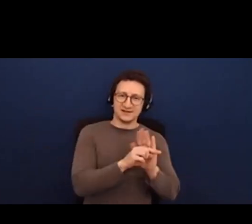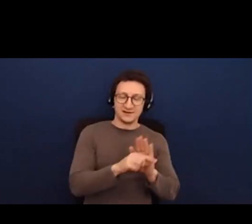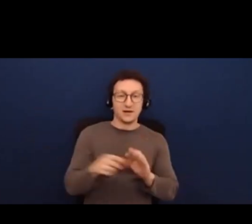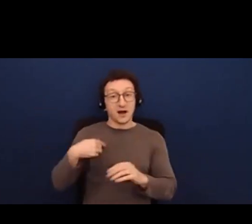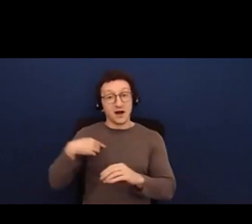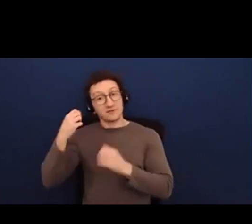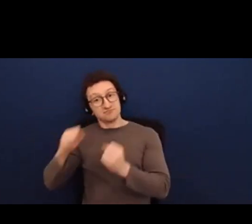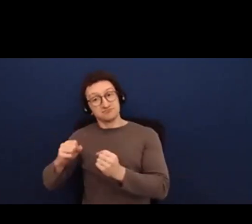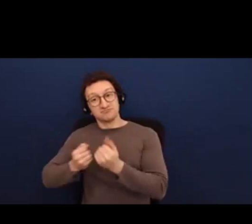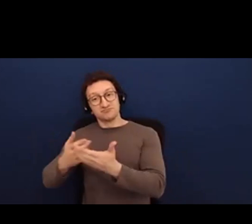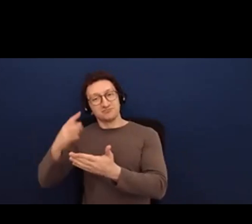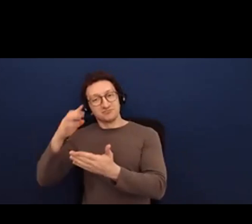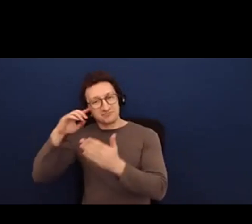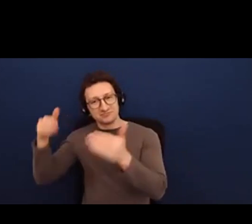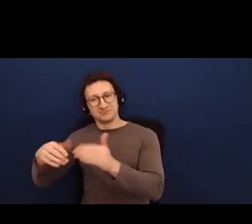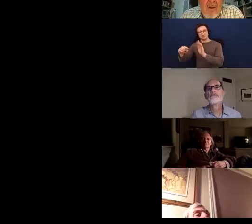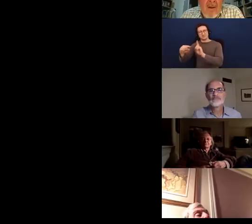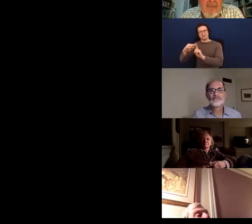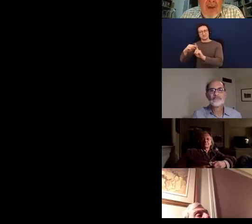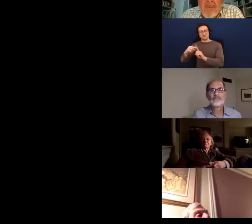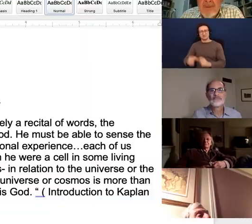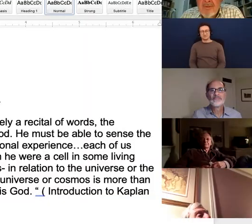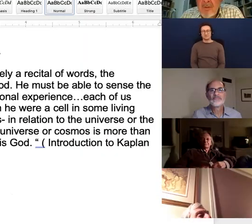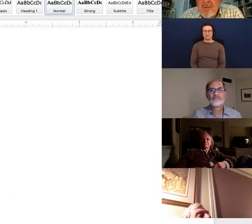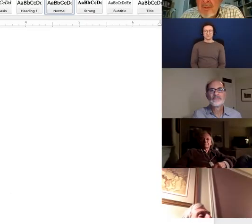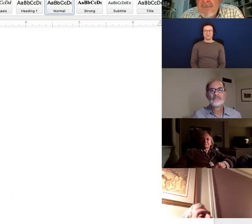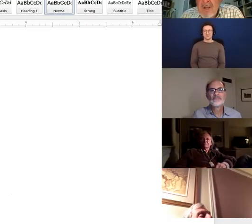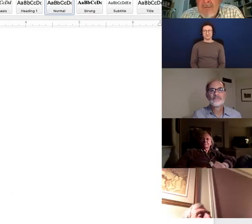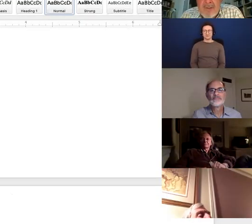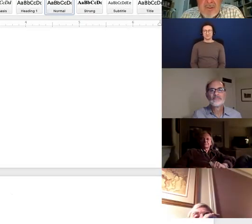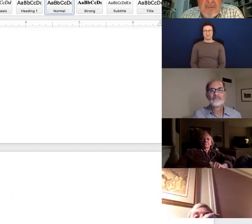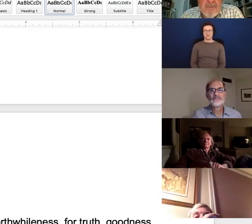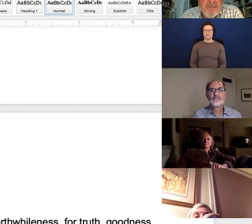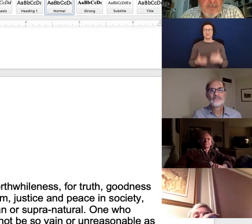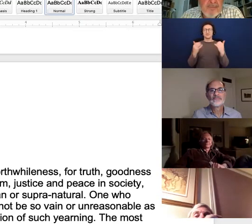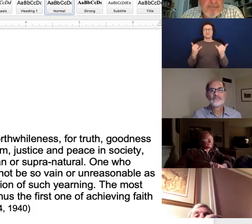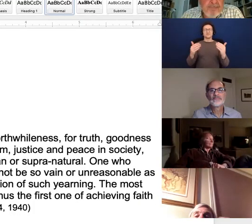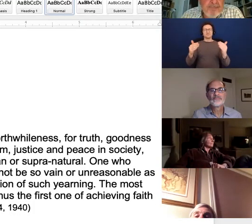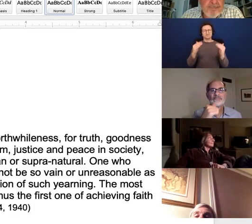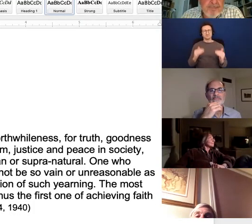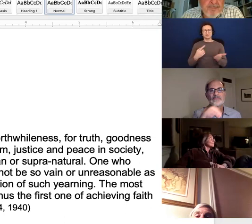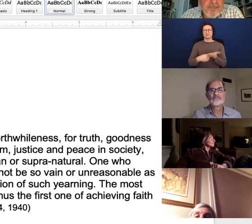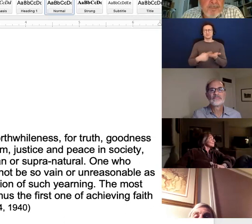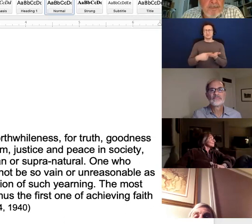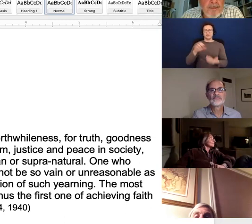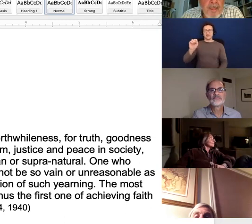next text, which deals with the matter of Kaplan's notion of salvation.